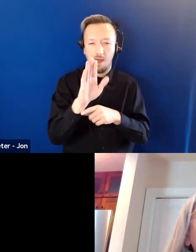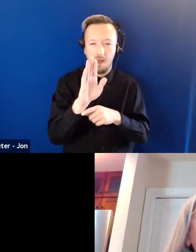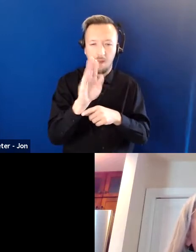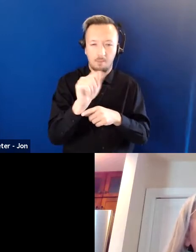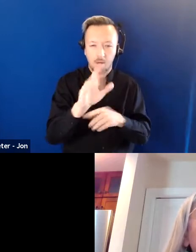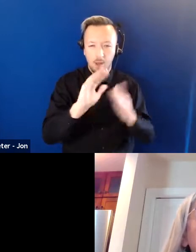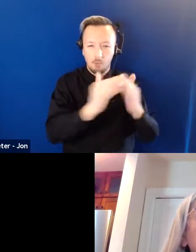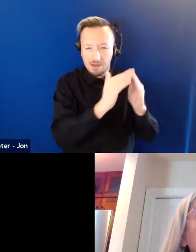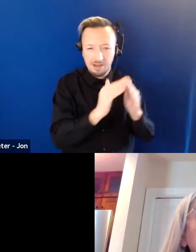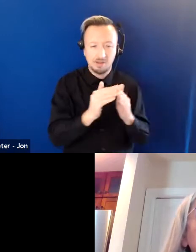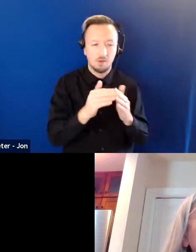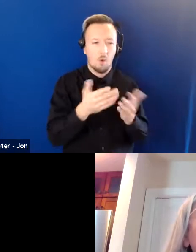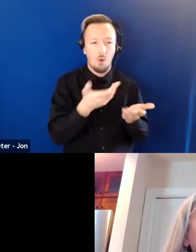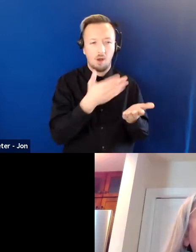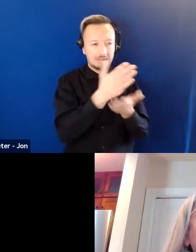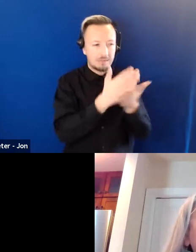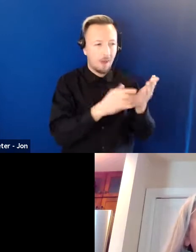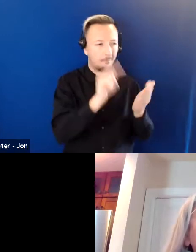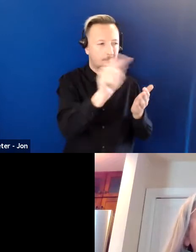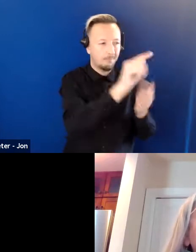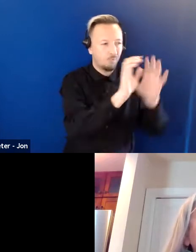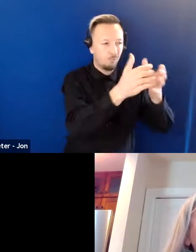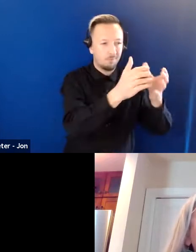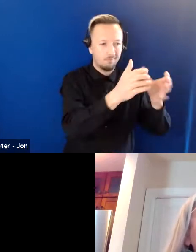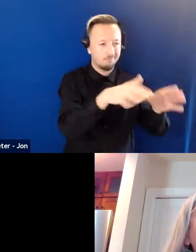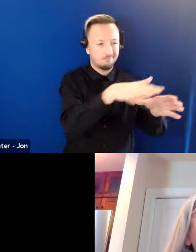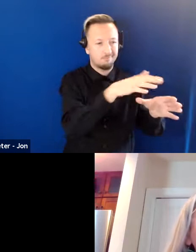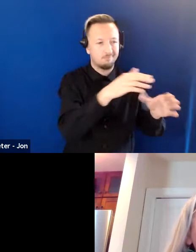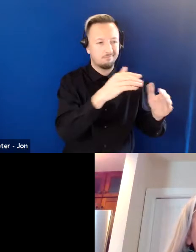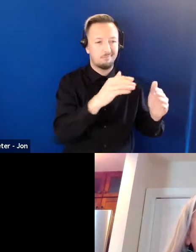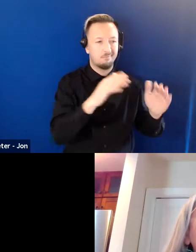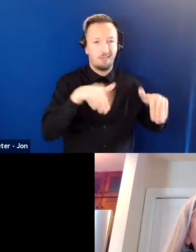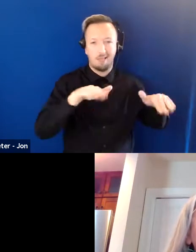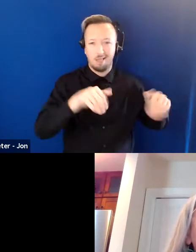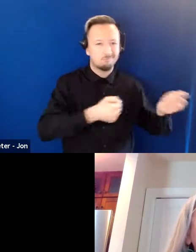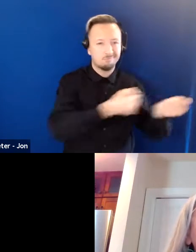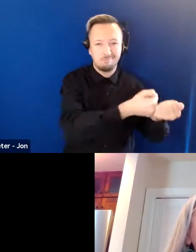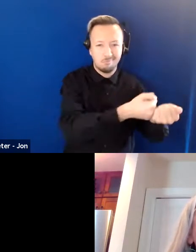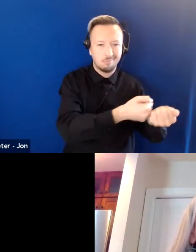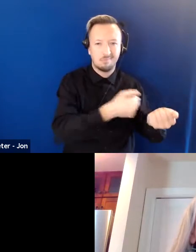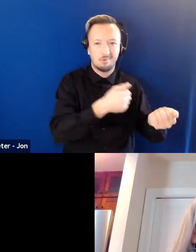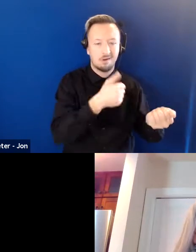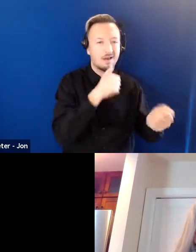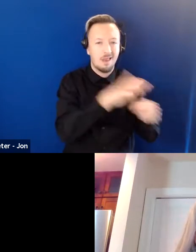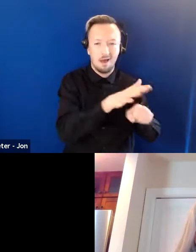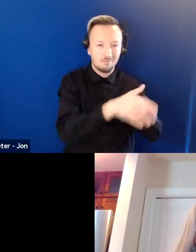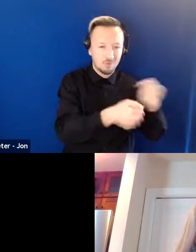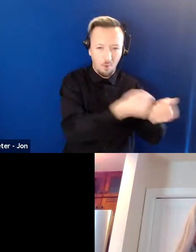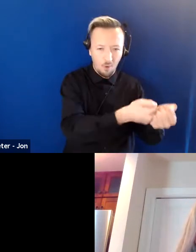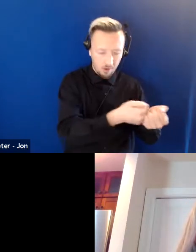aren't or that are underserved. And it was all about relationship building,